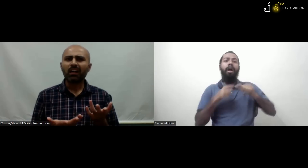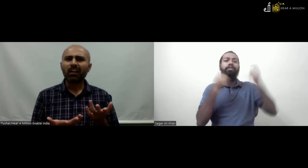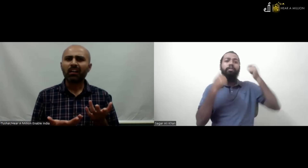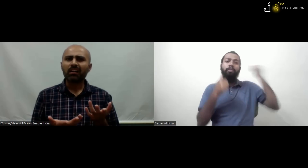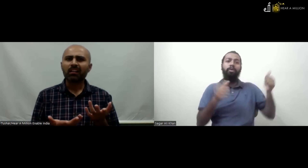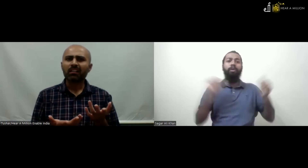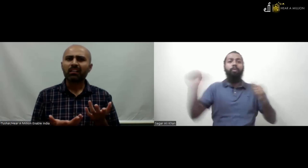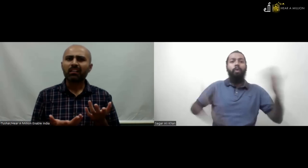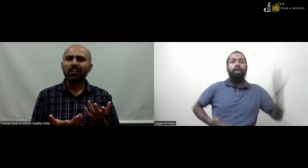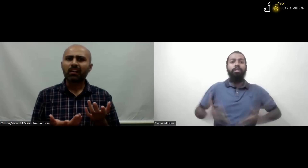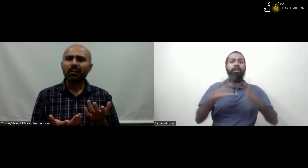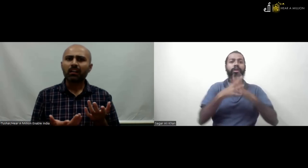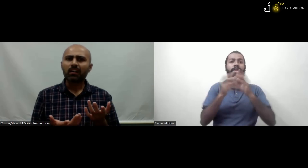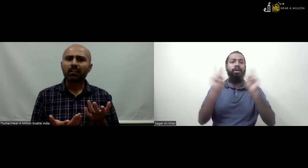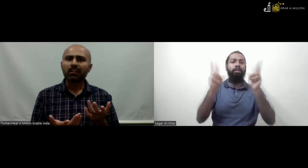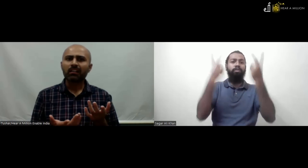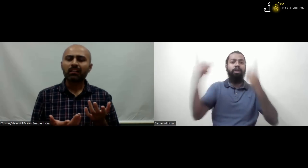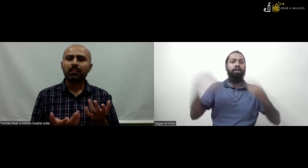issues.